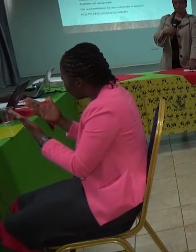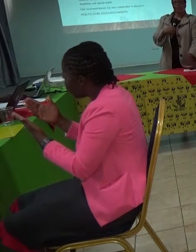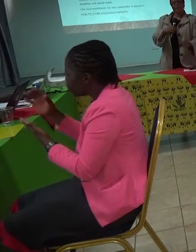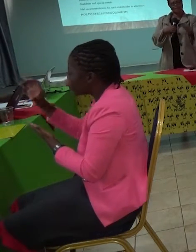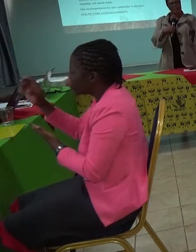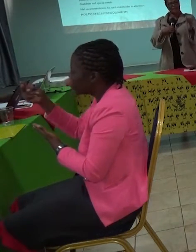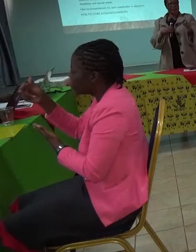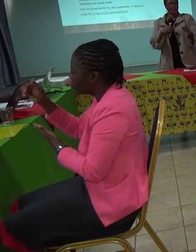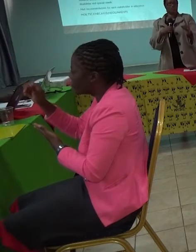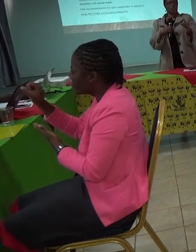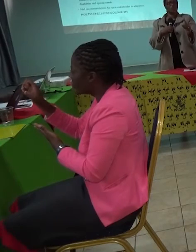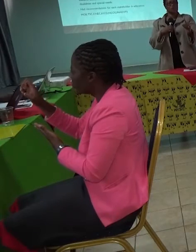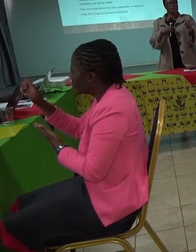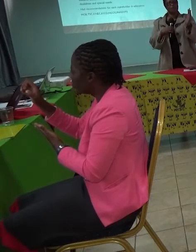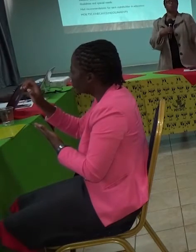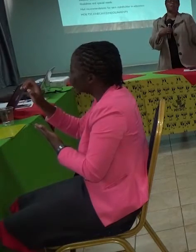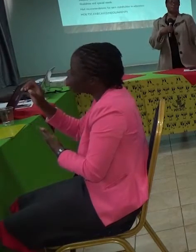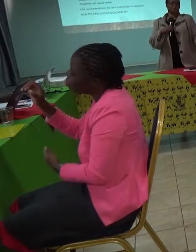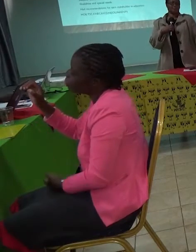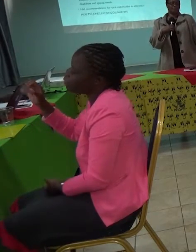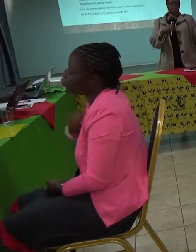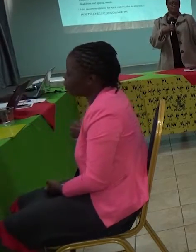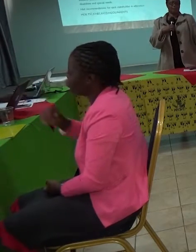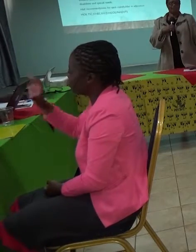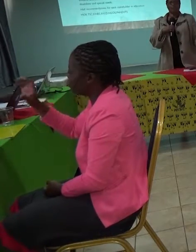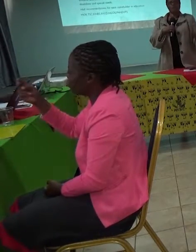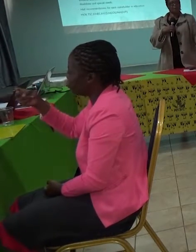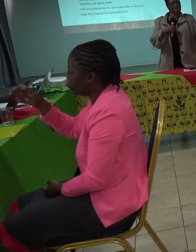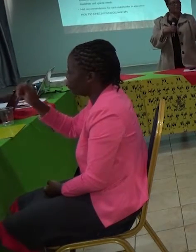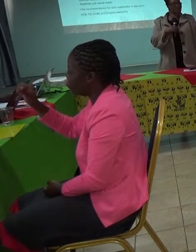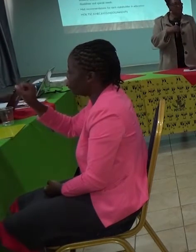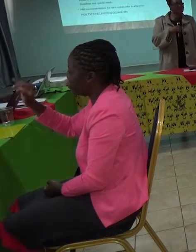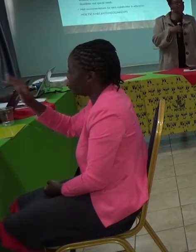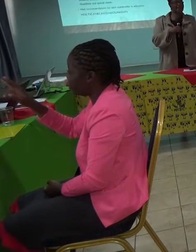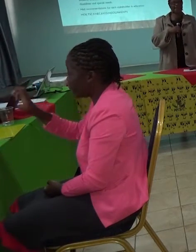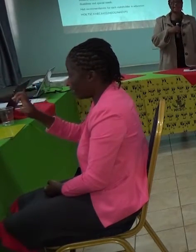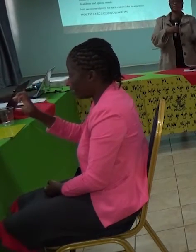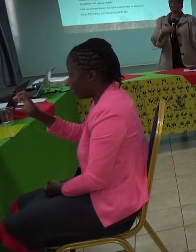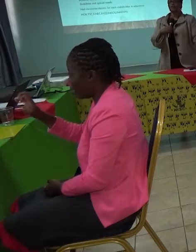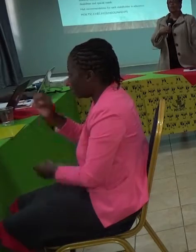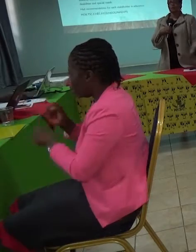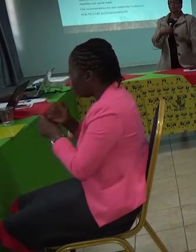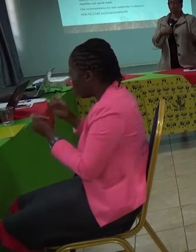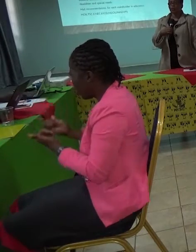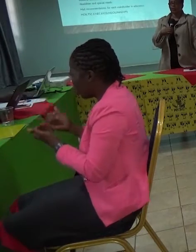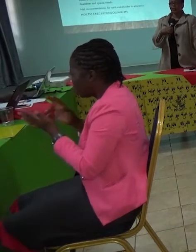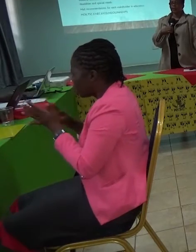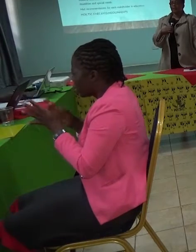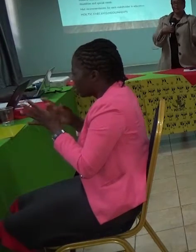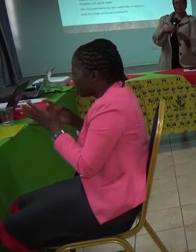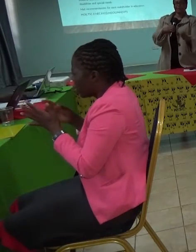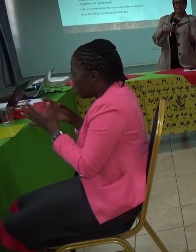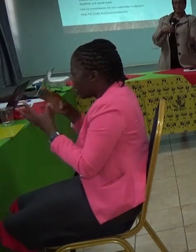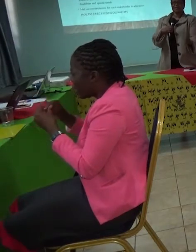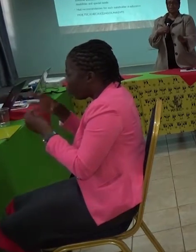doing, like making ramps just using matope. I mean, matope is not bought, it is there, it is a free resource from God.